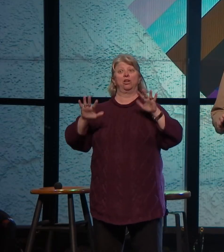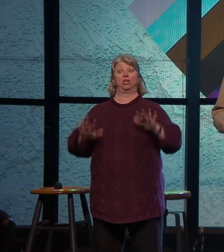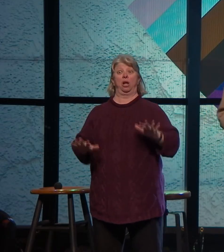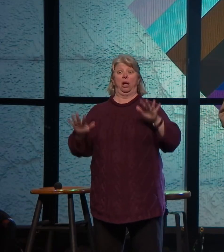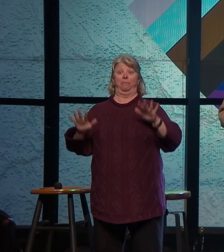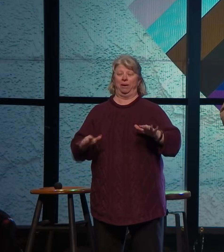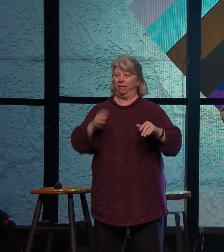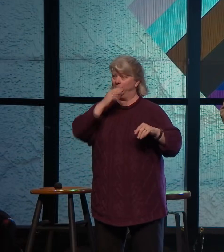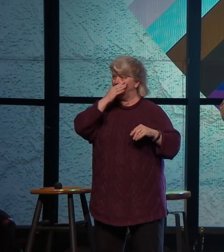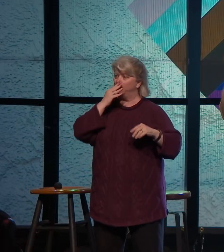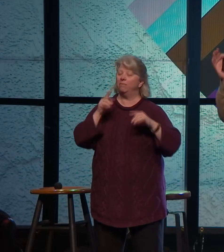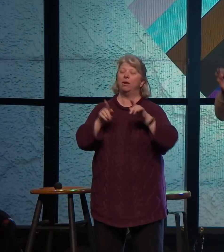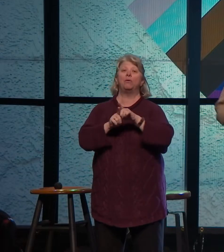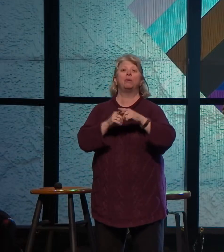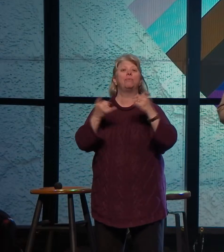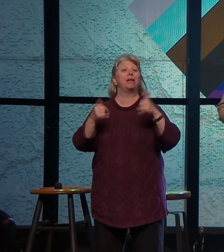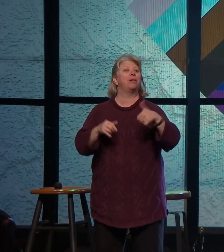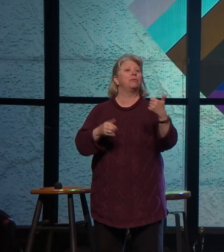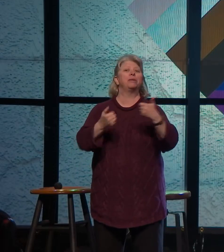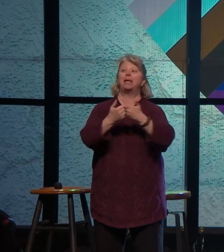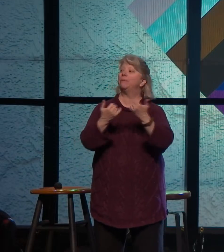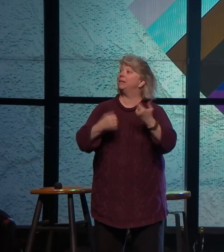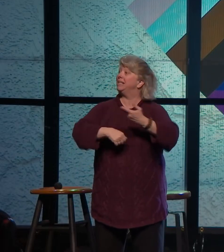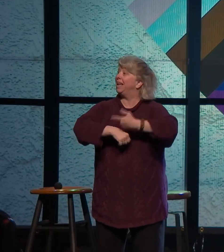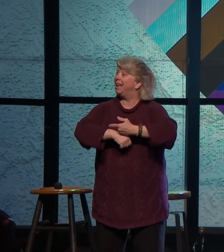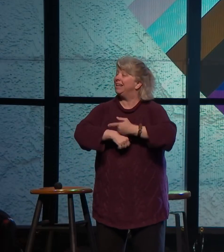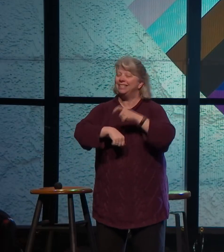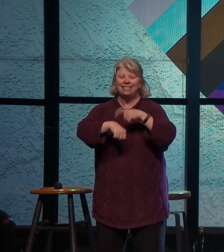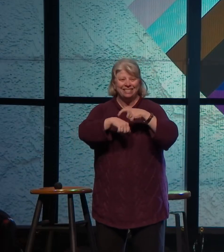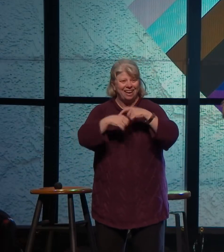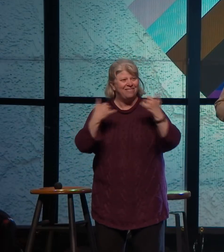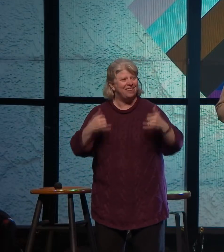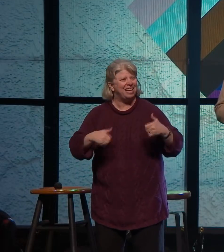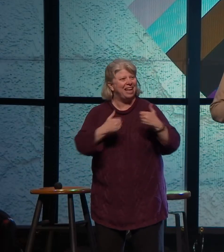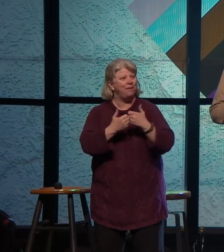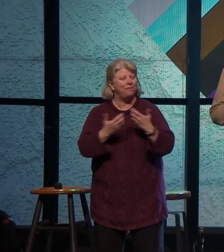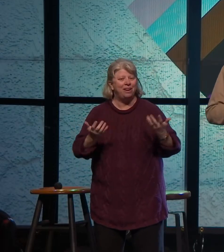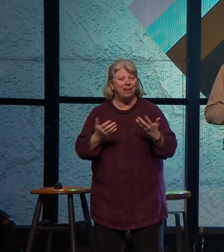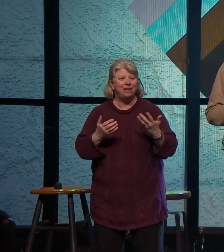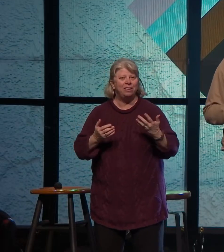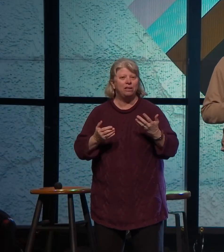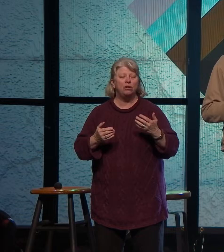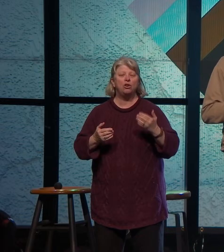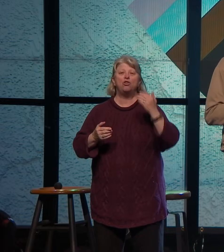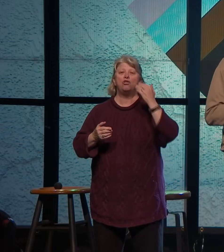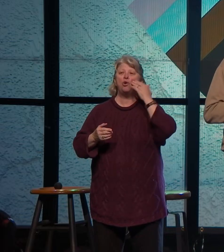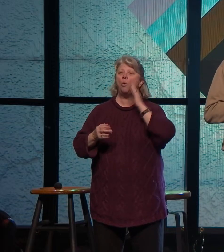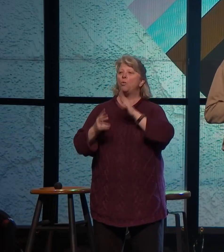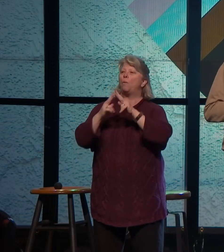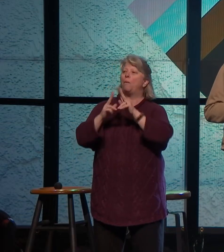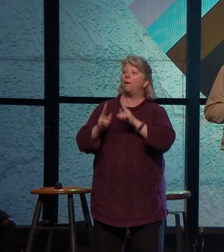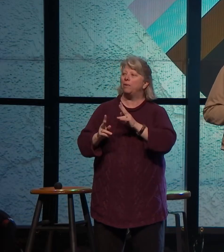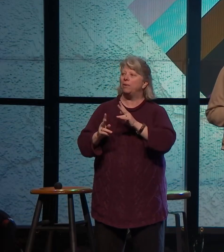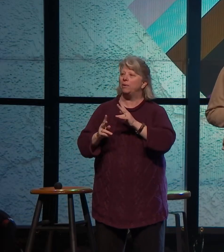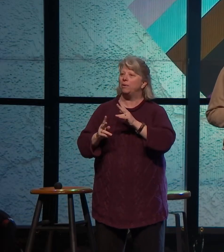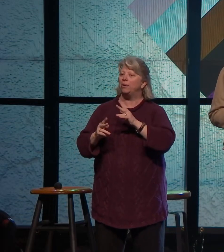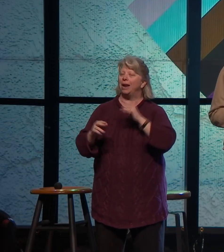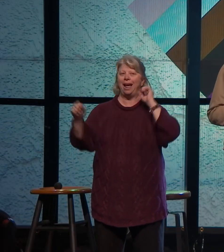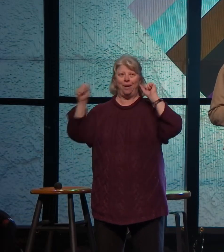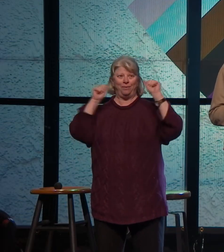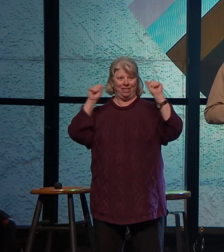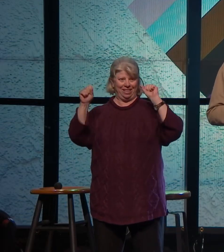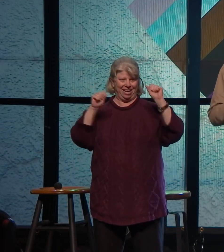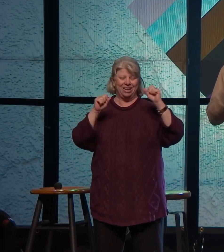down. All right, but we are gonna play another game today, and it's time to play the game. Know your partner out